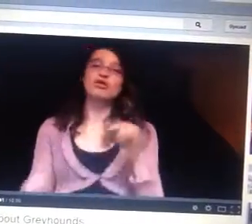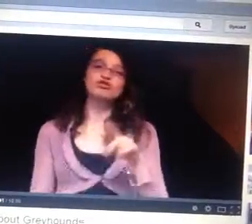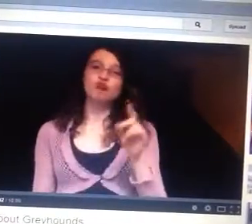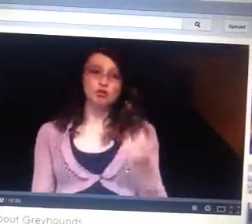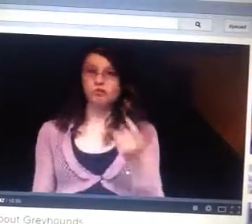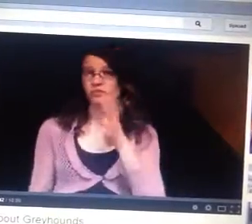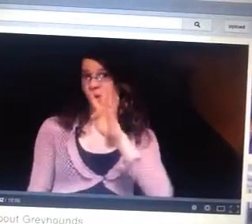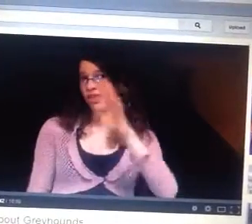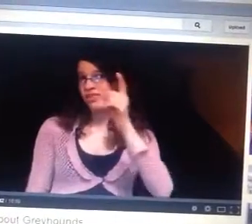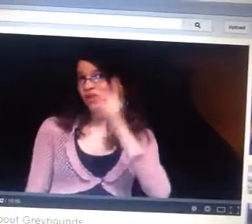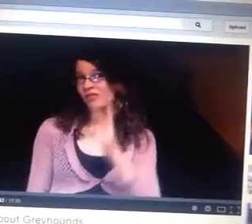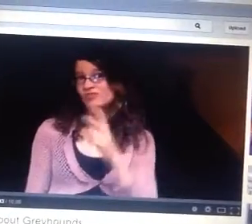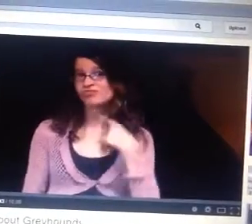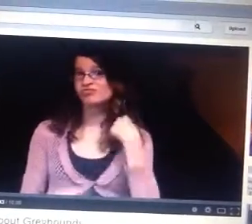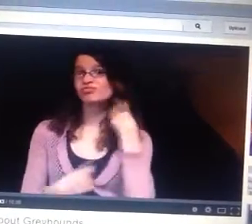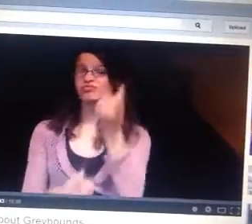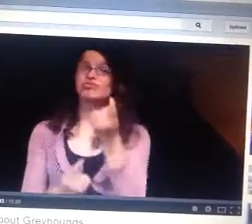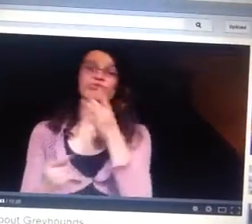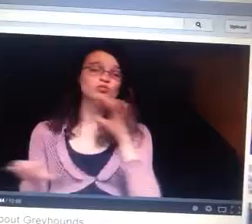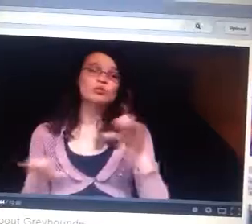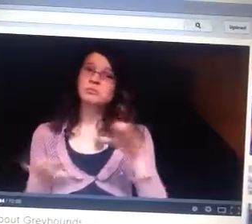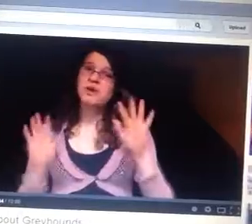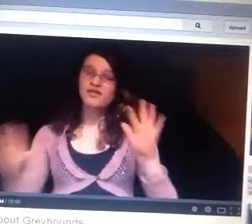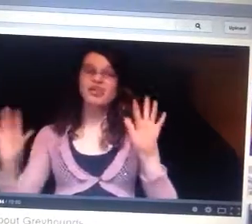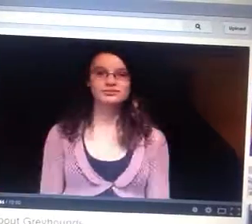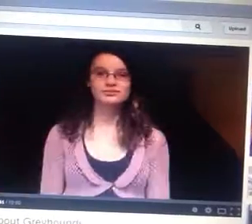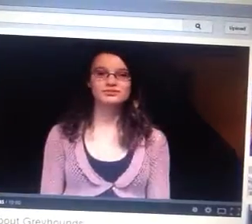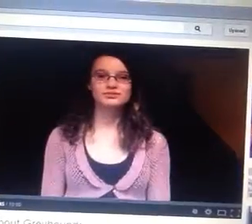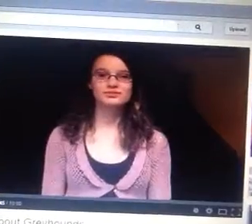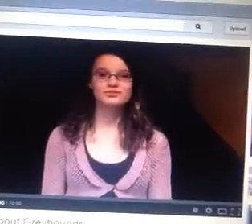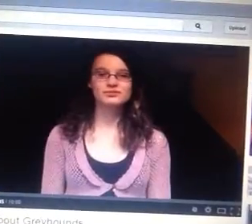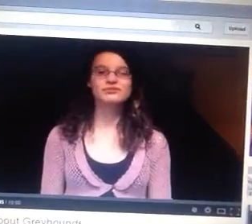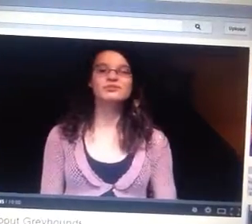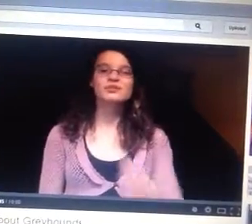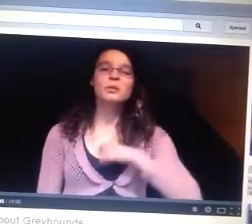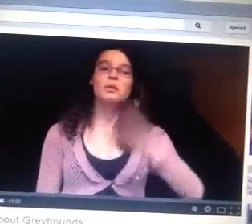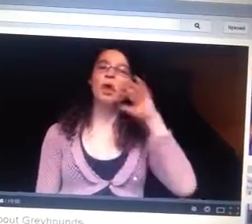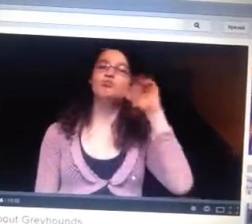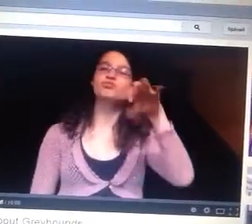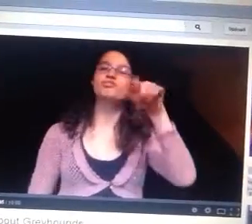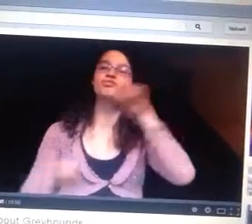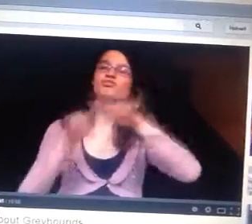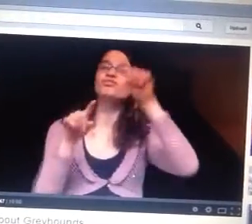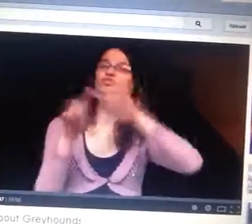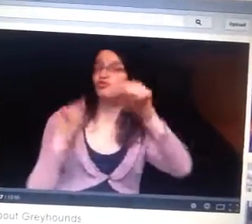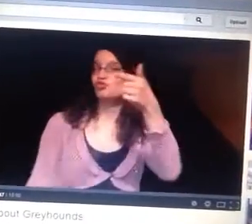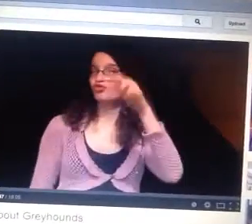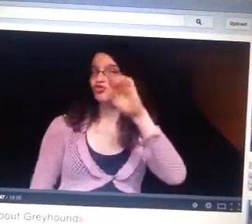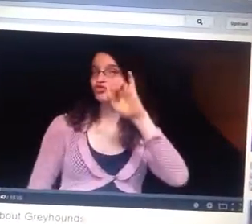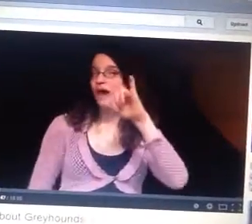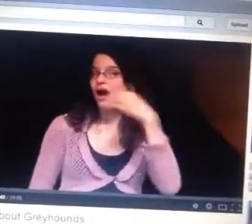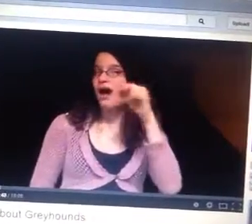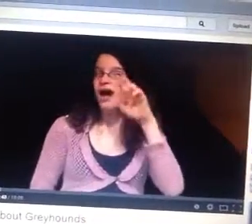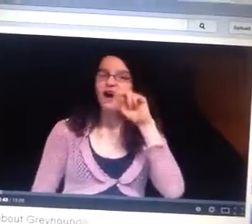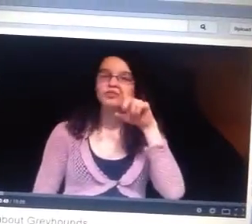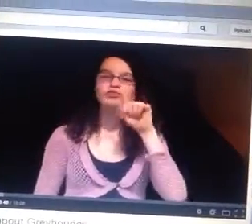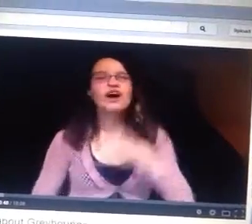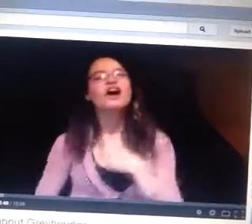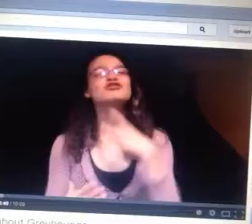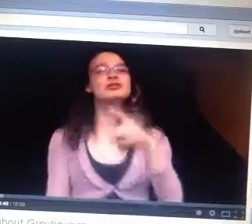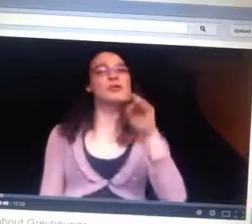a shelter. He's 4.5 years old right now, and he's doing wonderful.